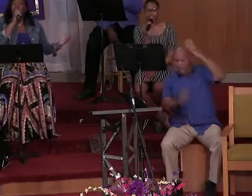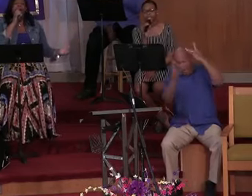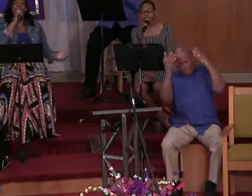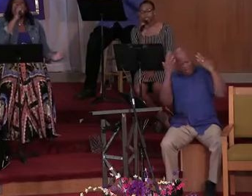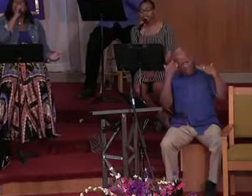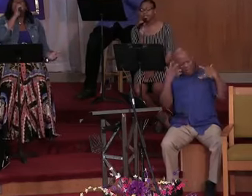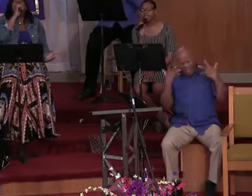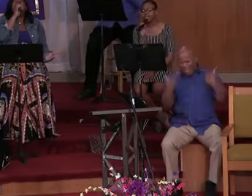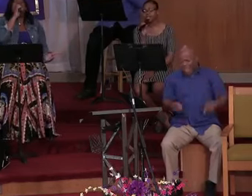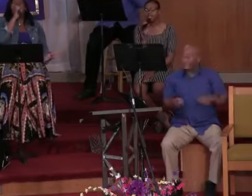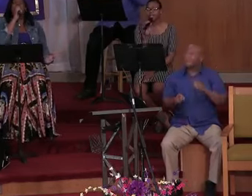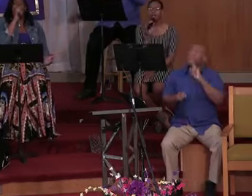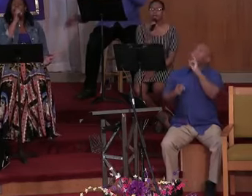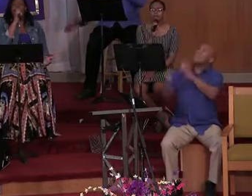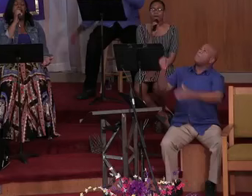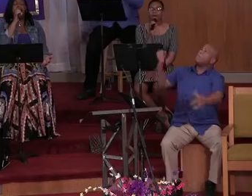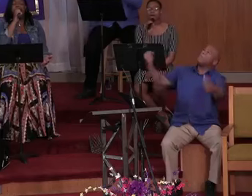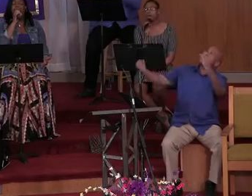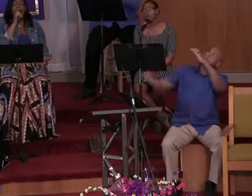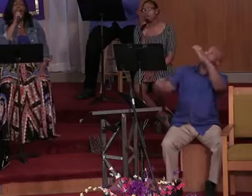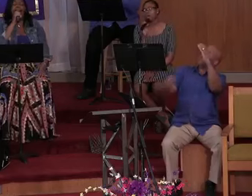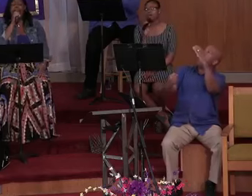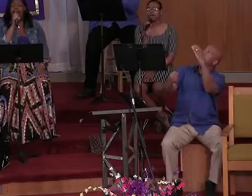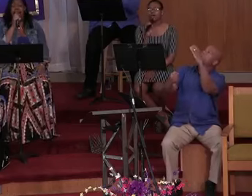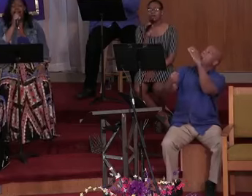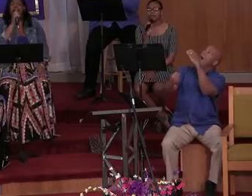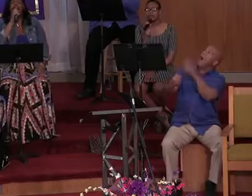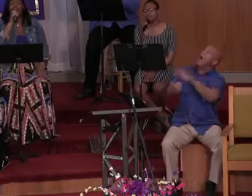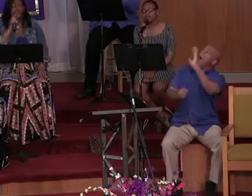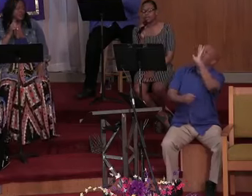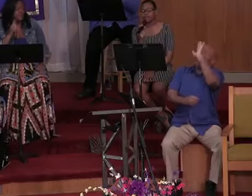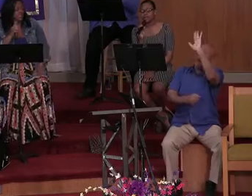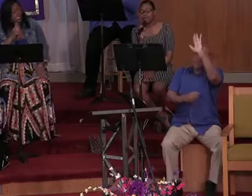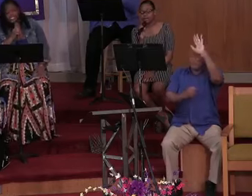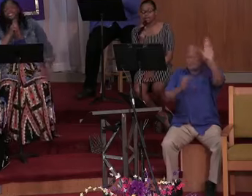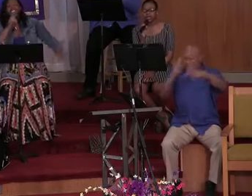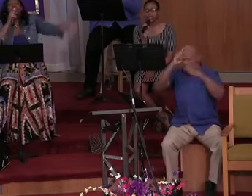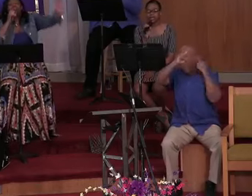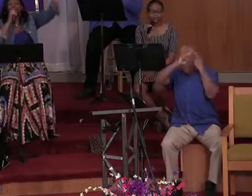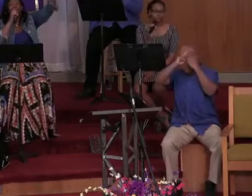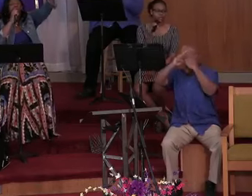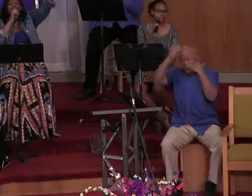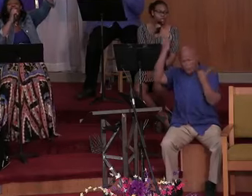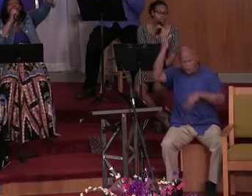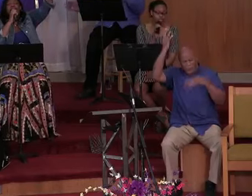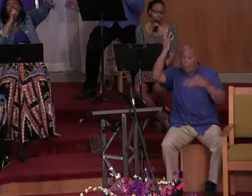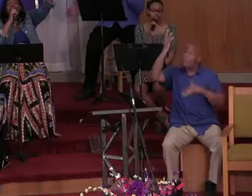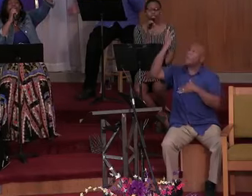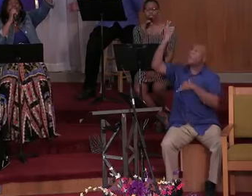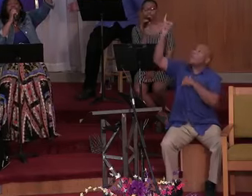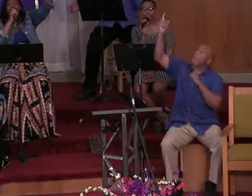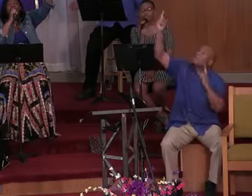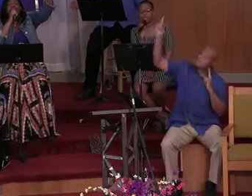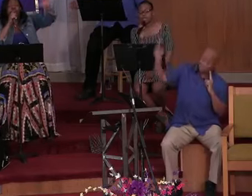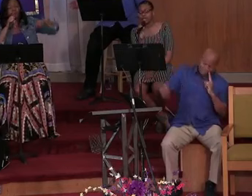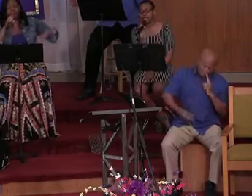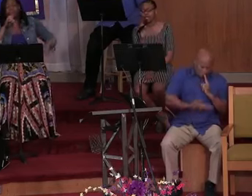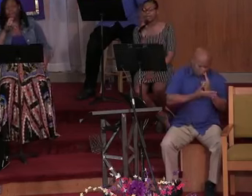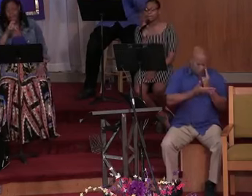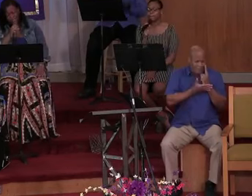the power of your name. You lift me up,